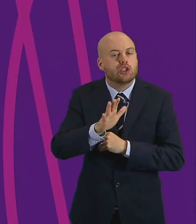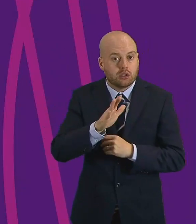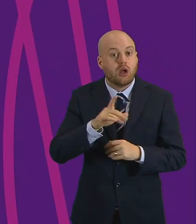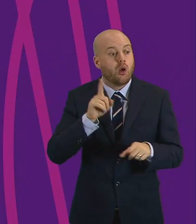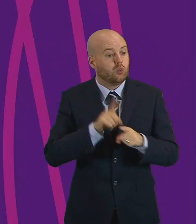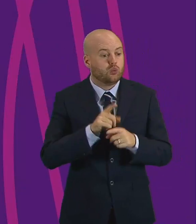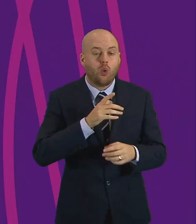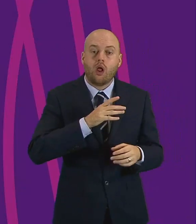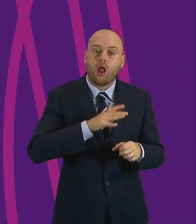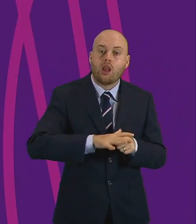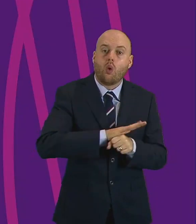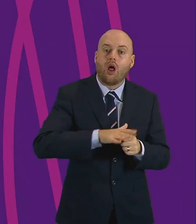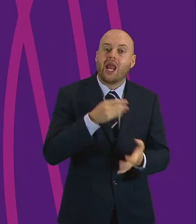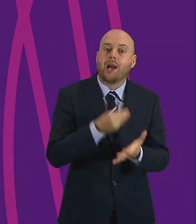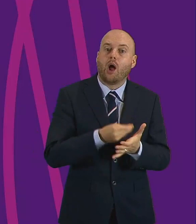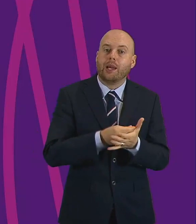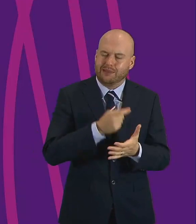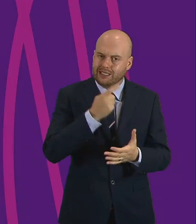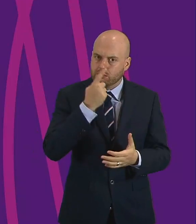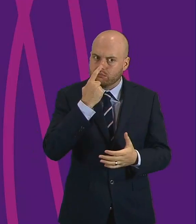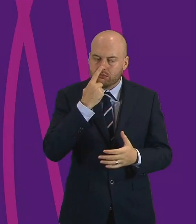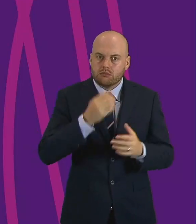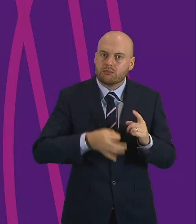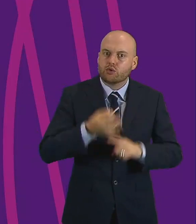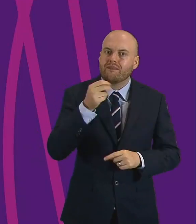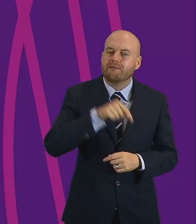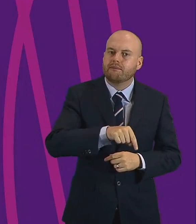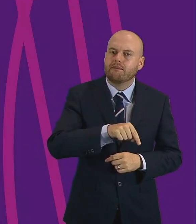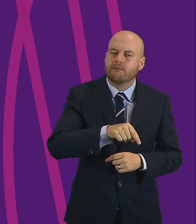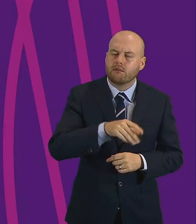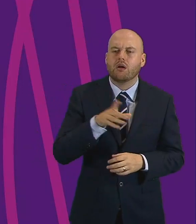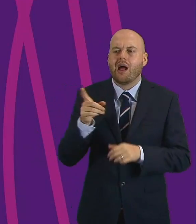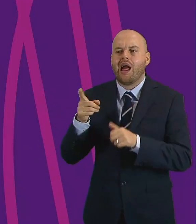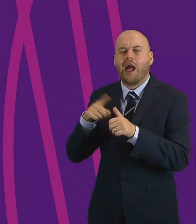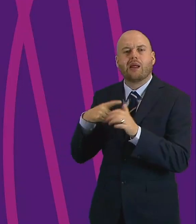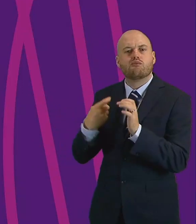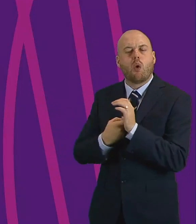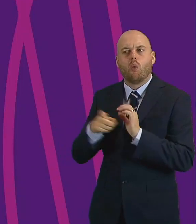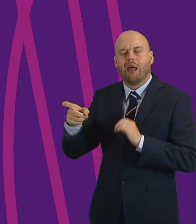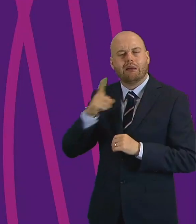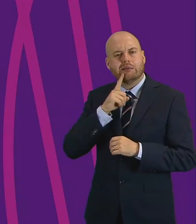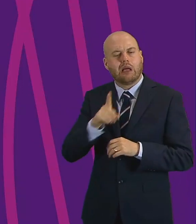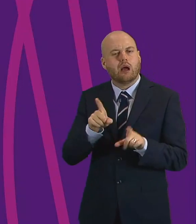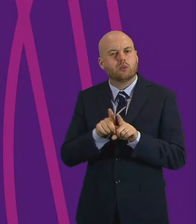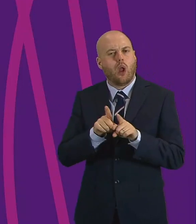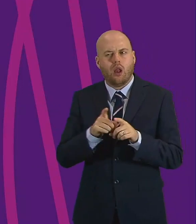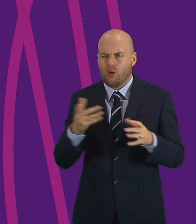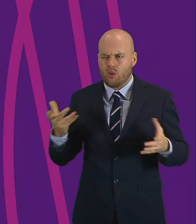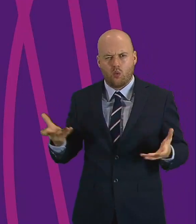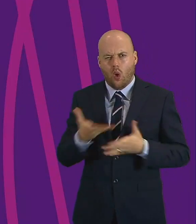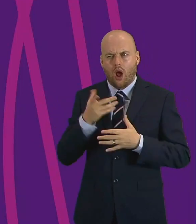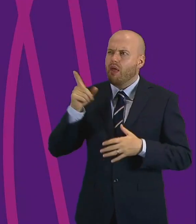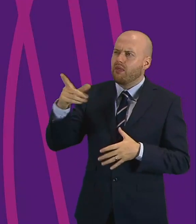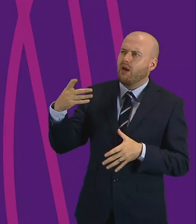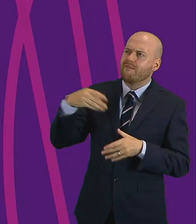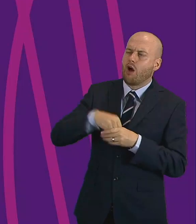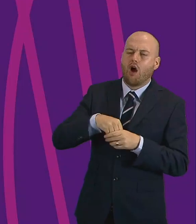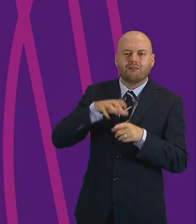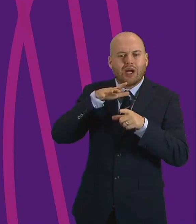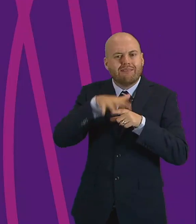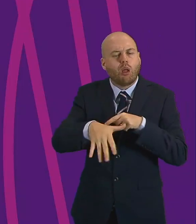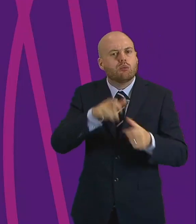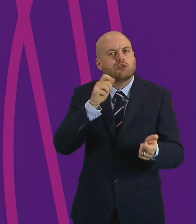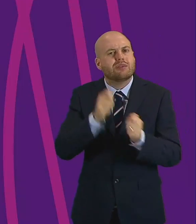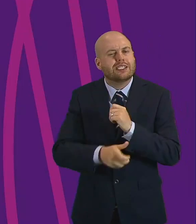regenerated. The point that was made by Alec Rowley, where are we going to see the Scottish Government using its influence now? If we're going to